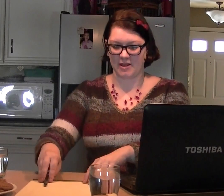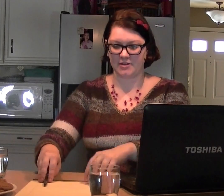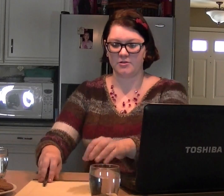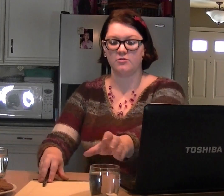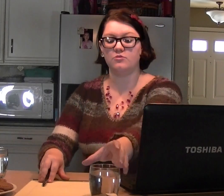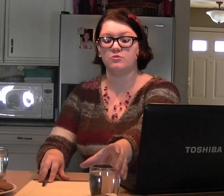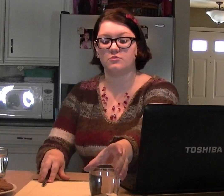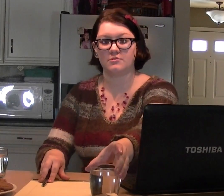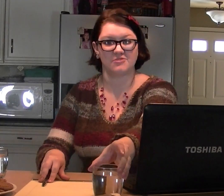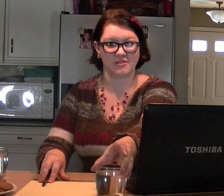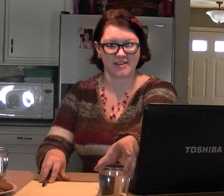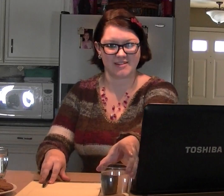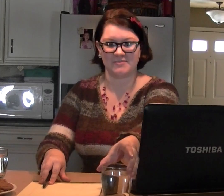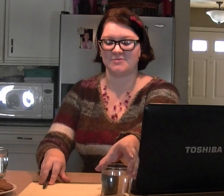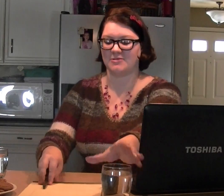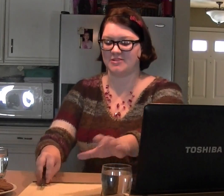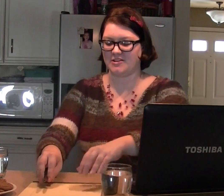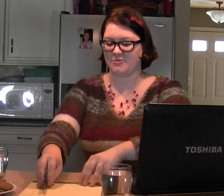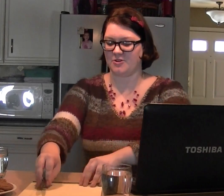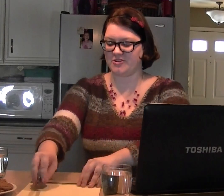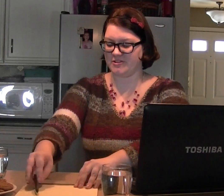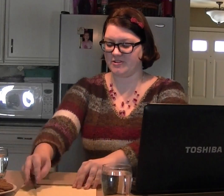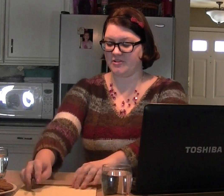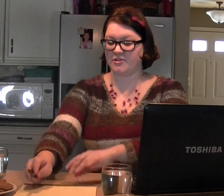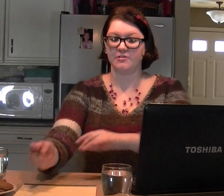here. Oops, sorry, didn't mean to knock your water.